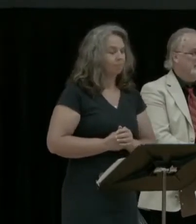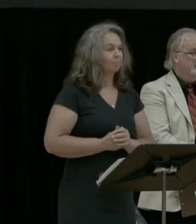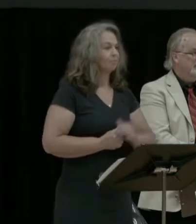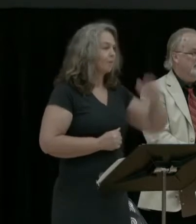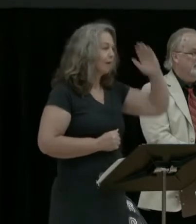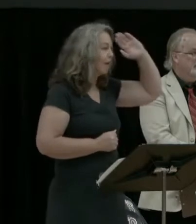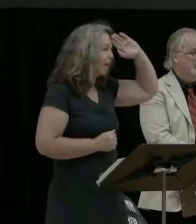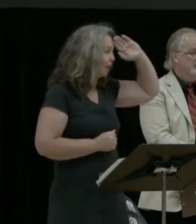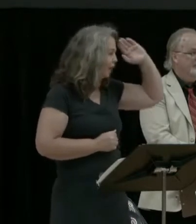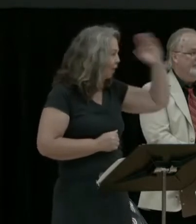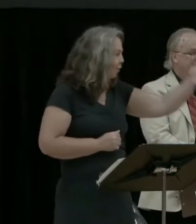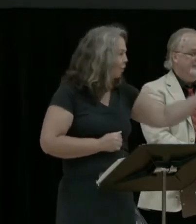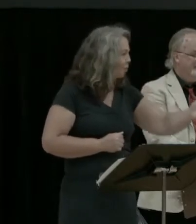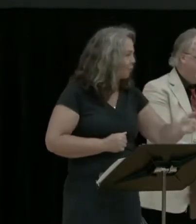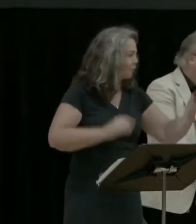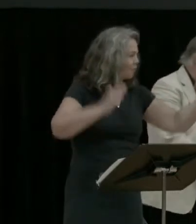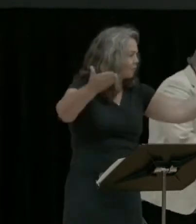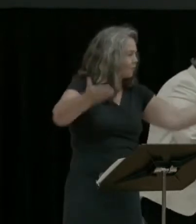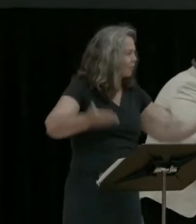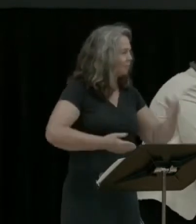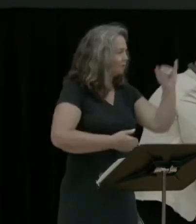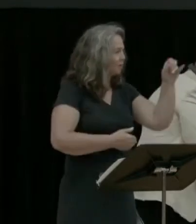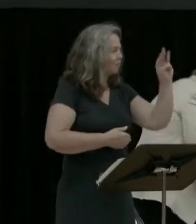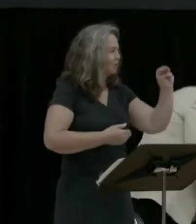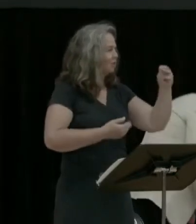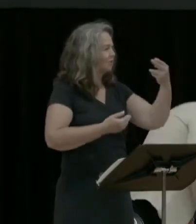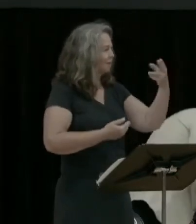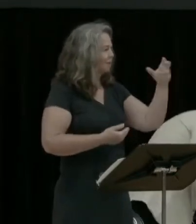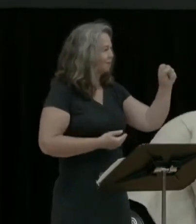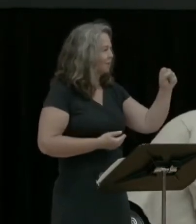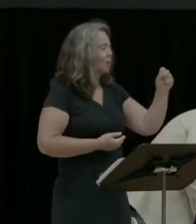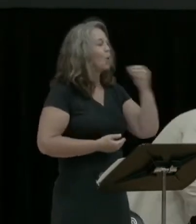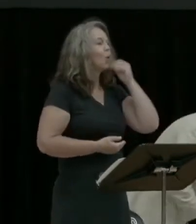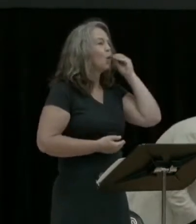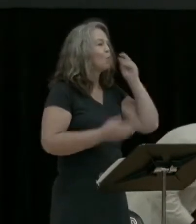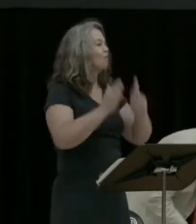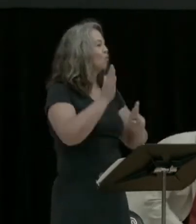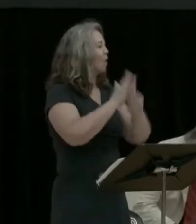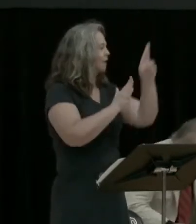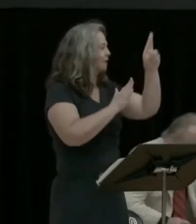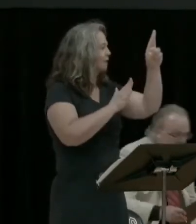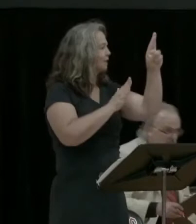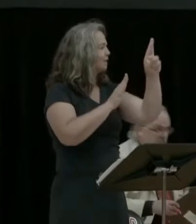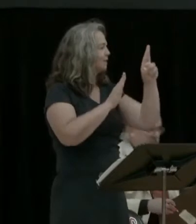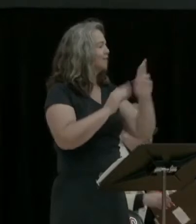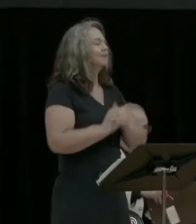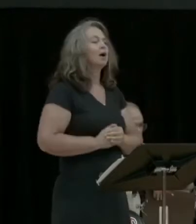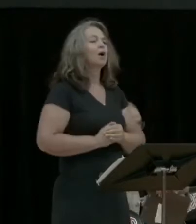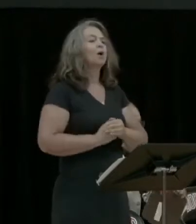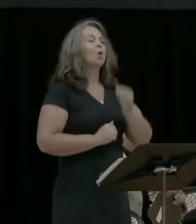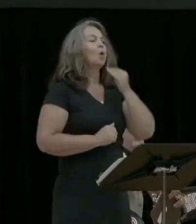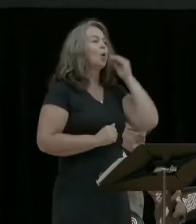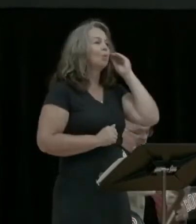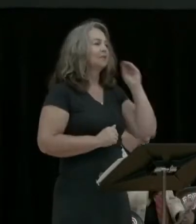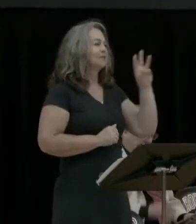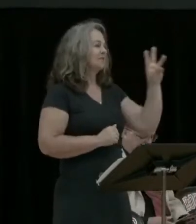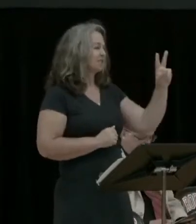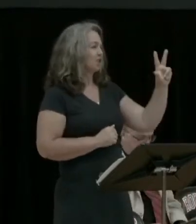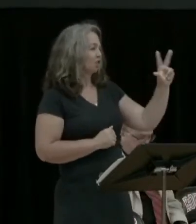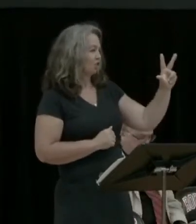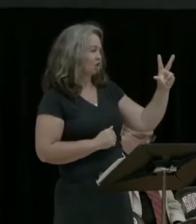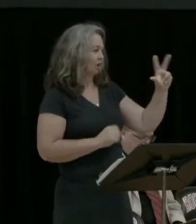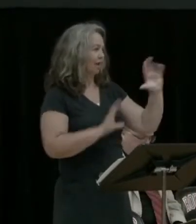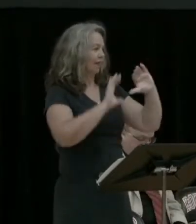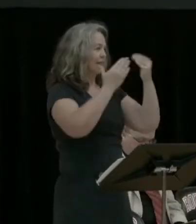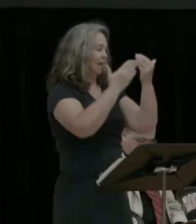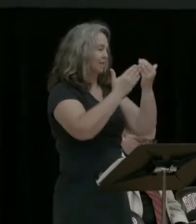Hello, and welcome to John Marshall High School, home of the Rockets and home to the 63rd graduating class of